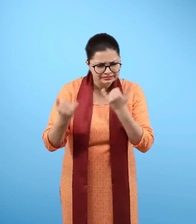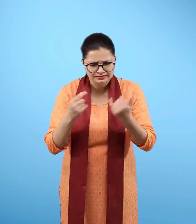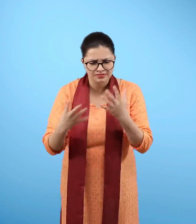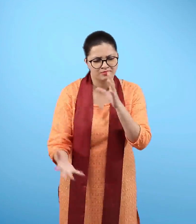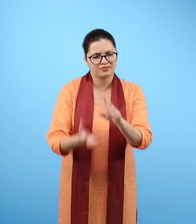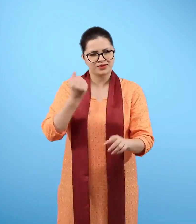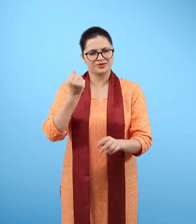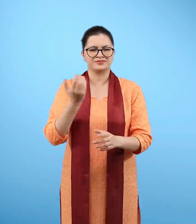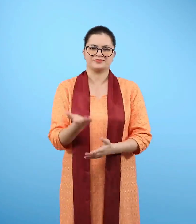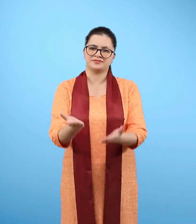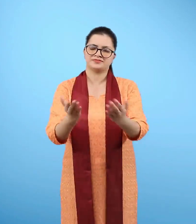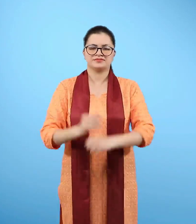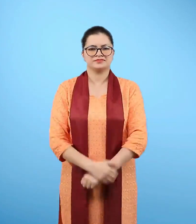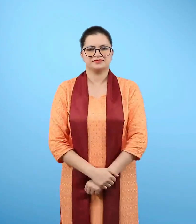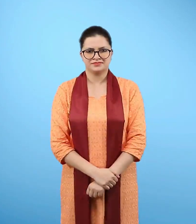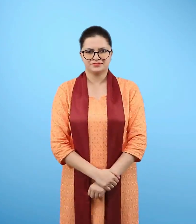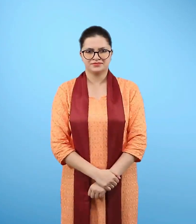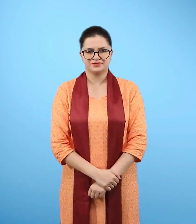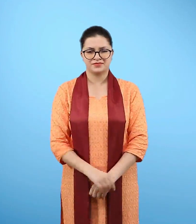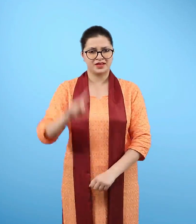Find out from the map. 1.